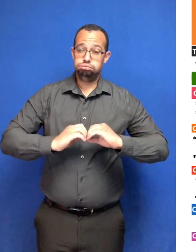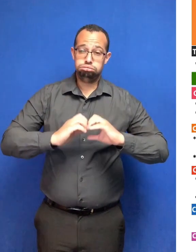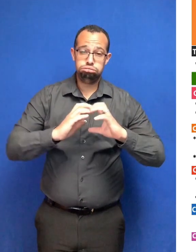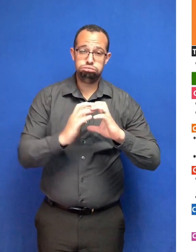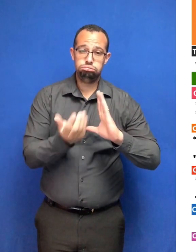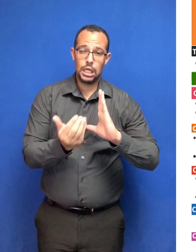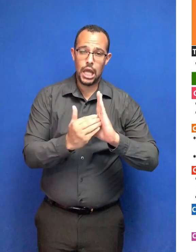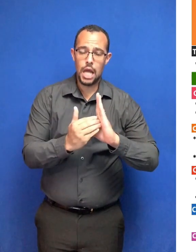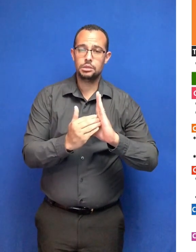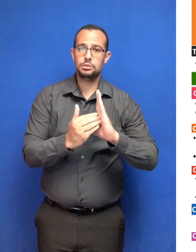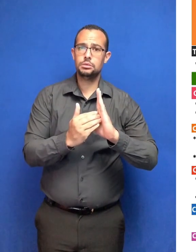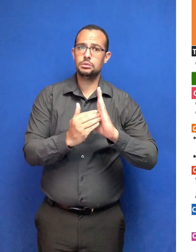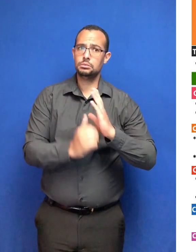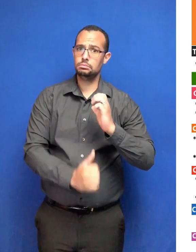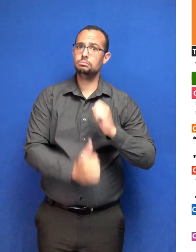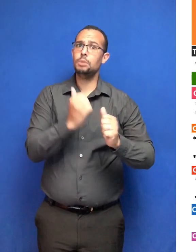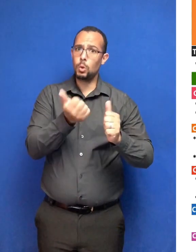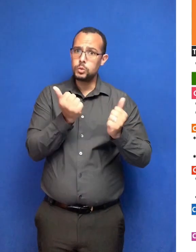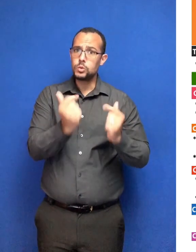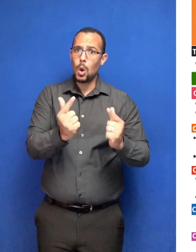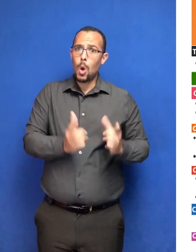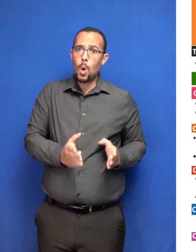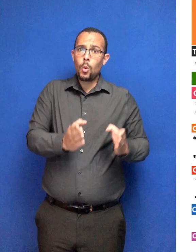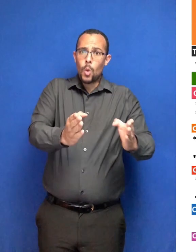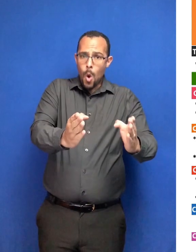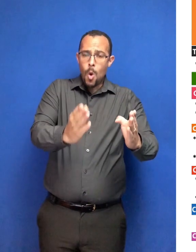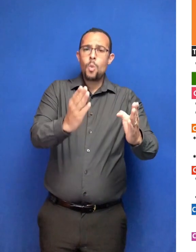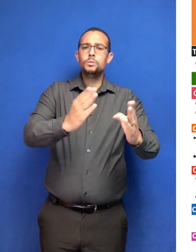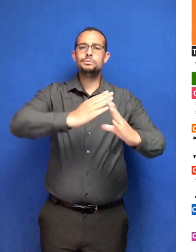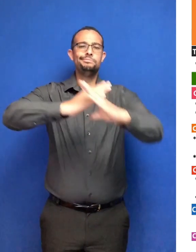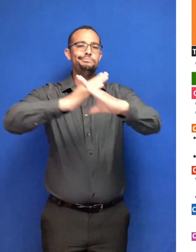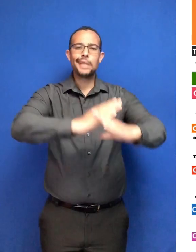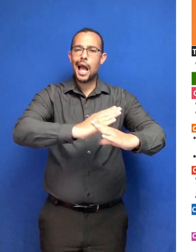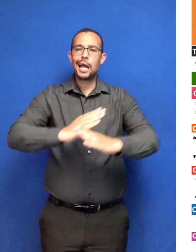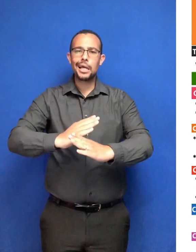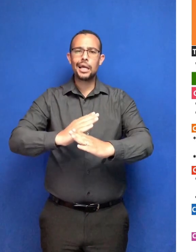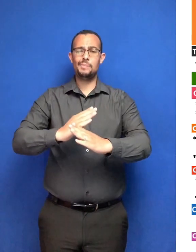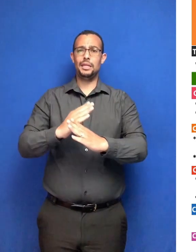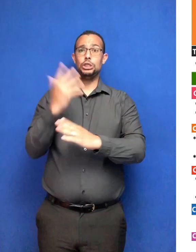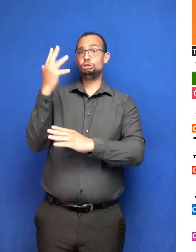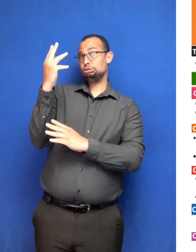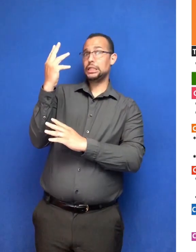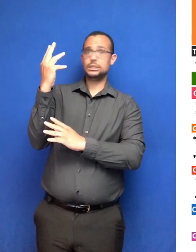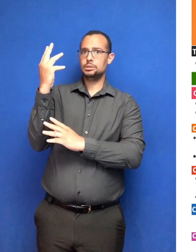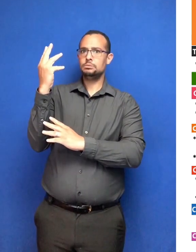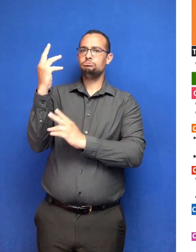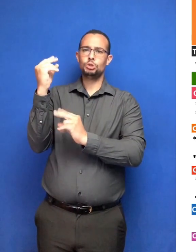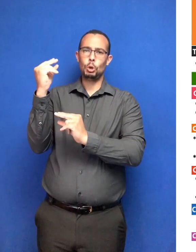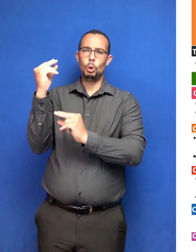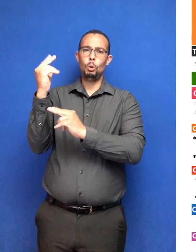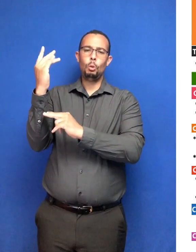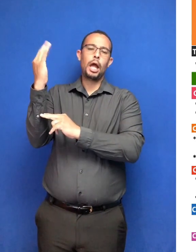almost all of the roads blocked or fallen apart. The debris isn't just trees, it's